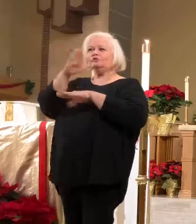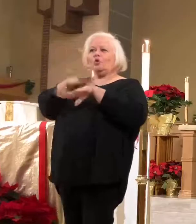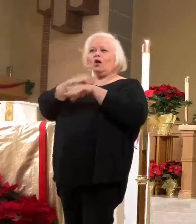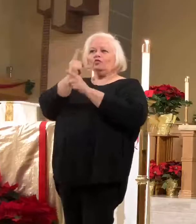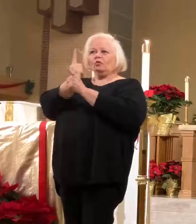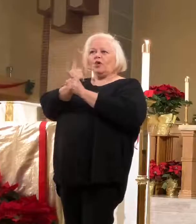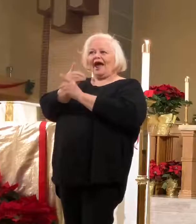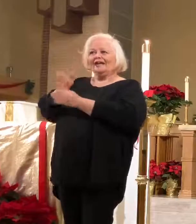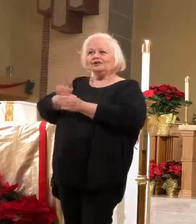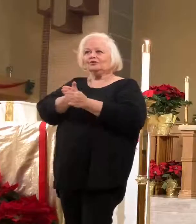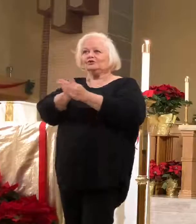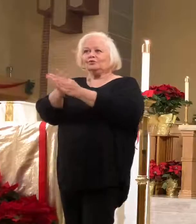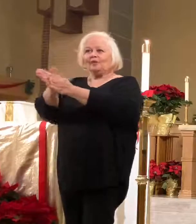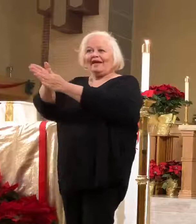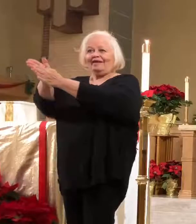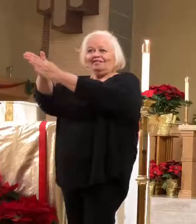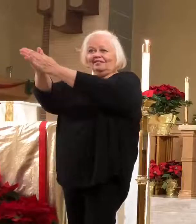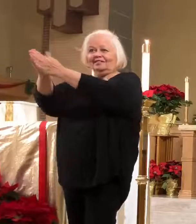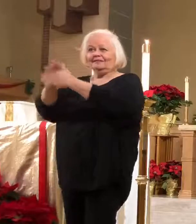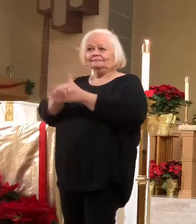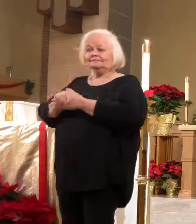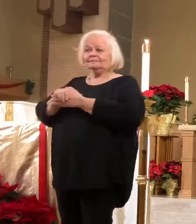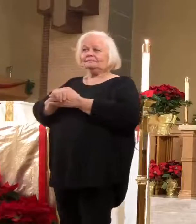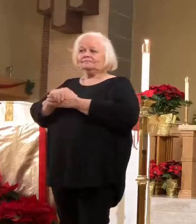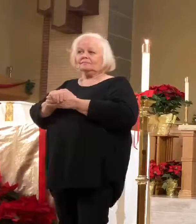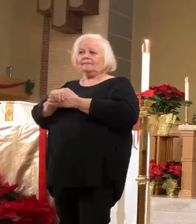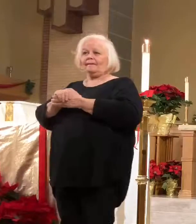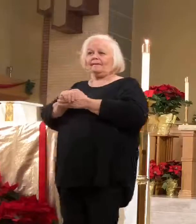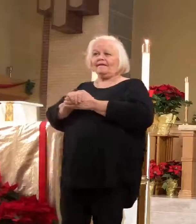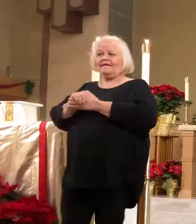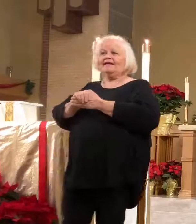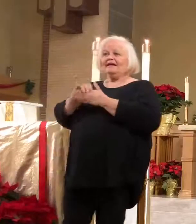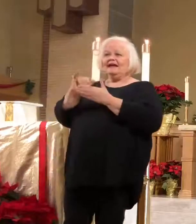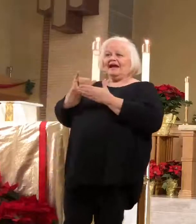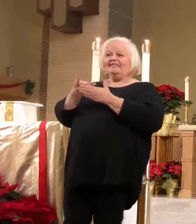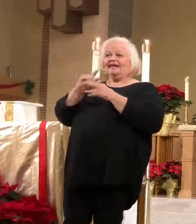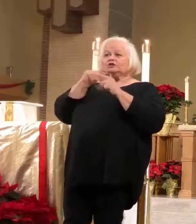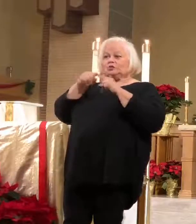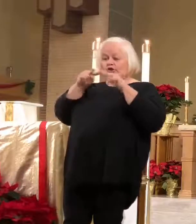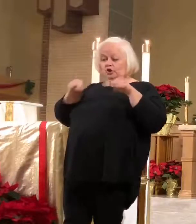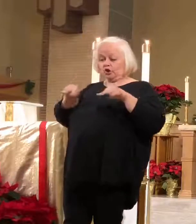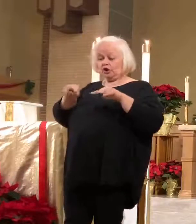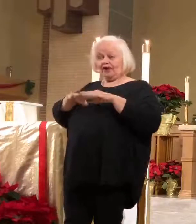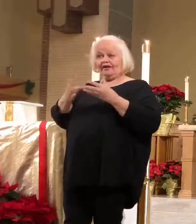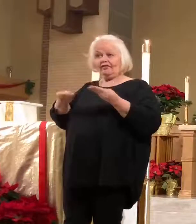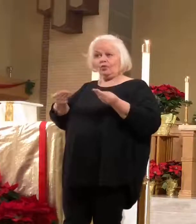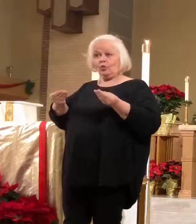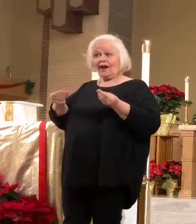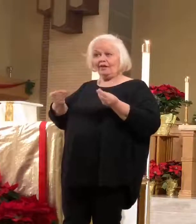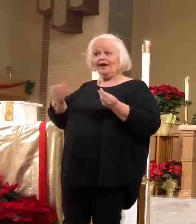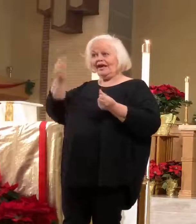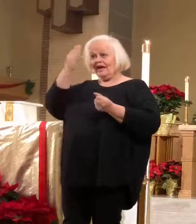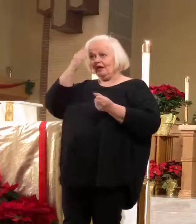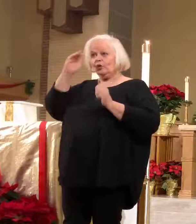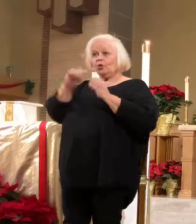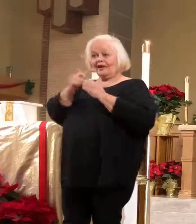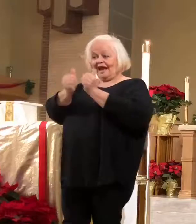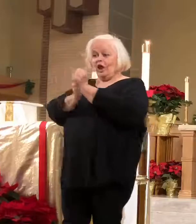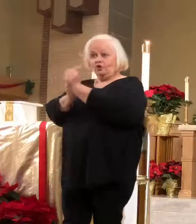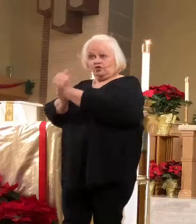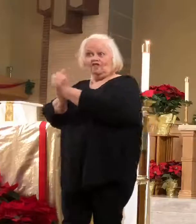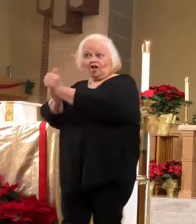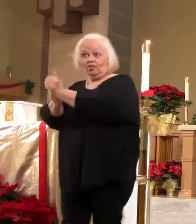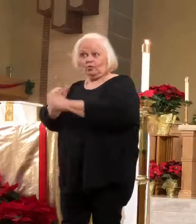course. Now you can, and that's at least looking down at the ground and knowing how you follow that